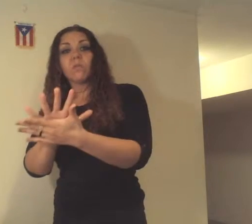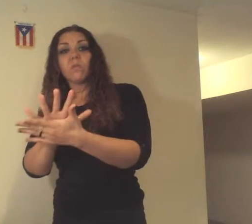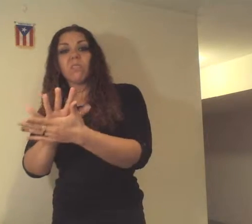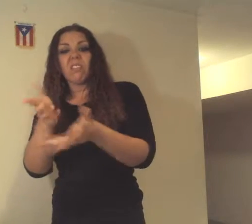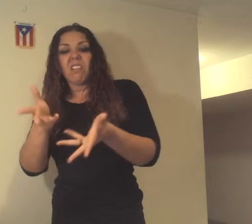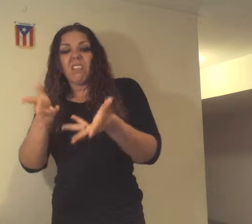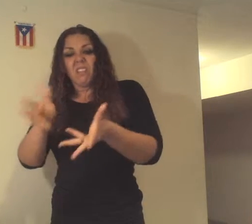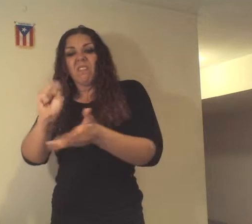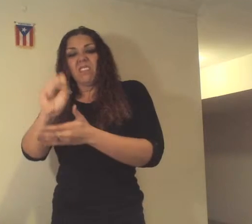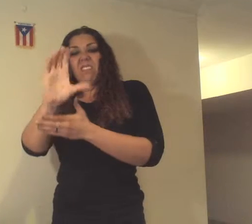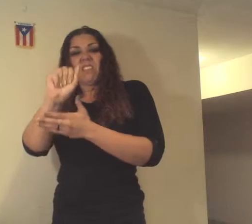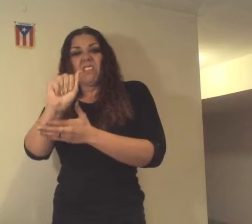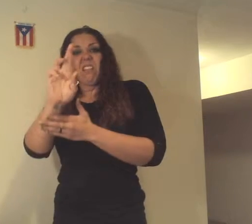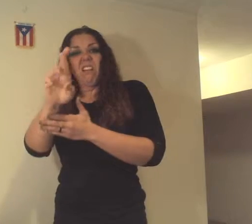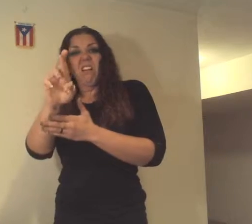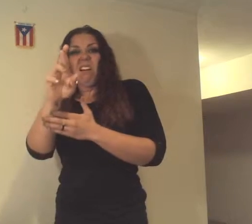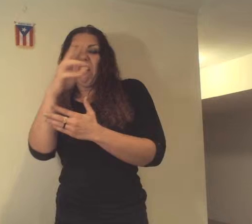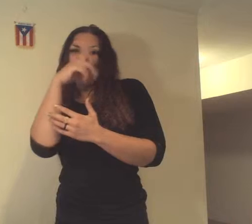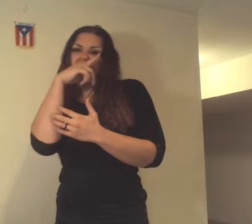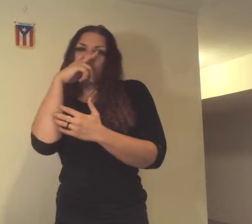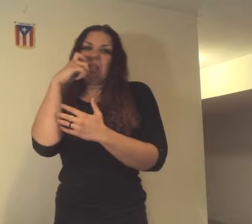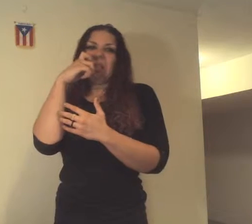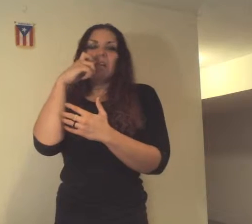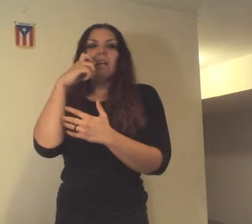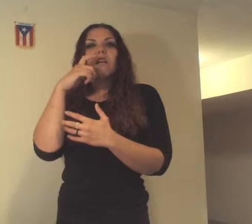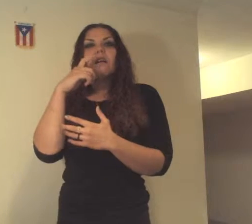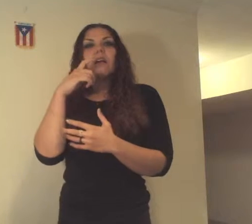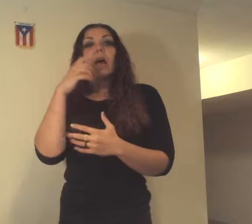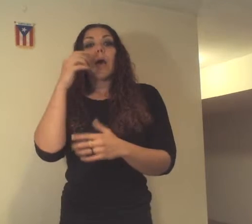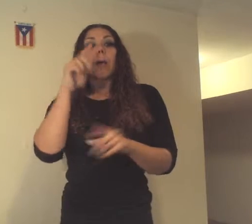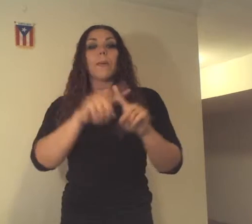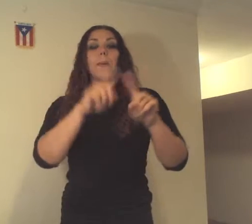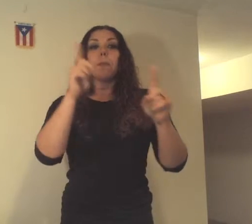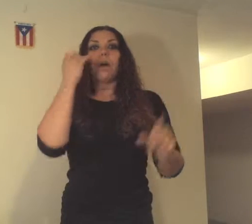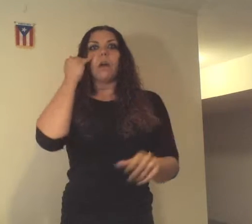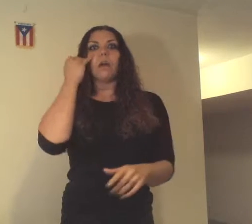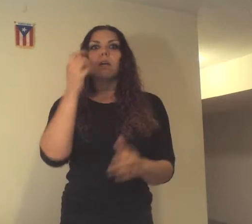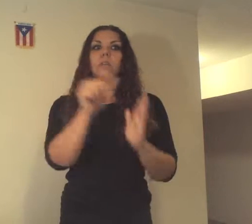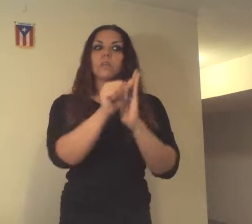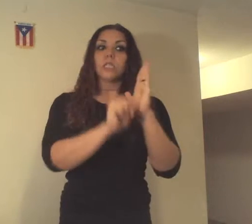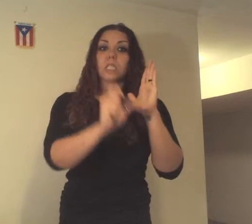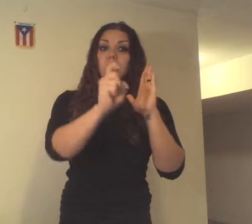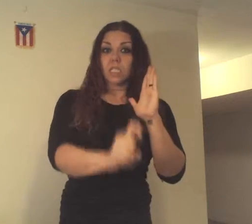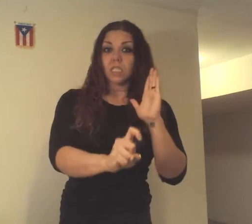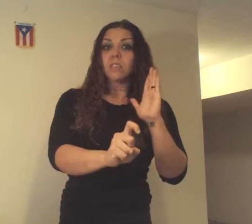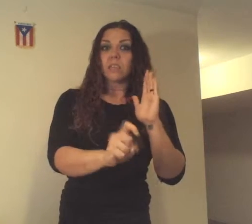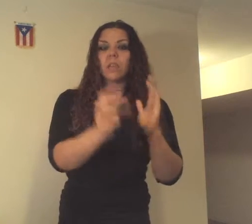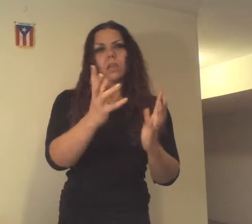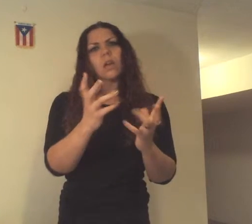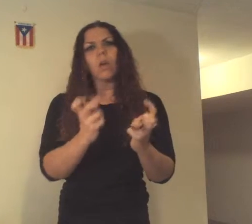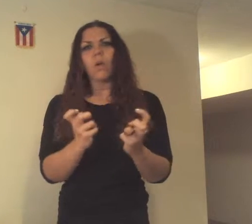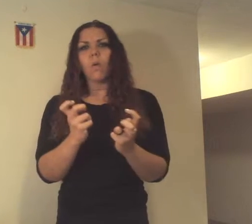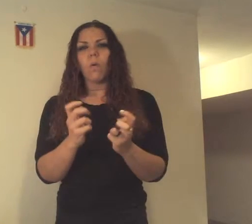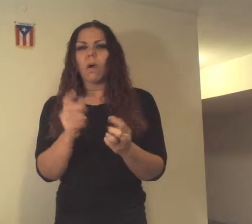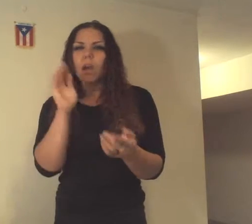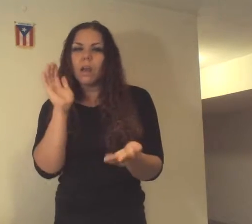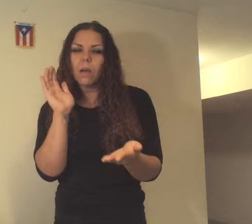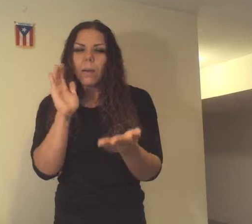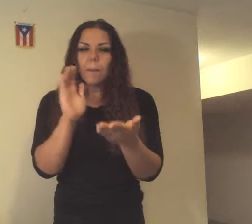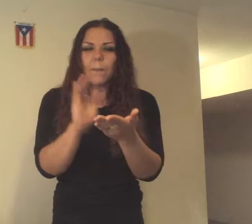an operation, what you really want is a minimally invasive operation. That's what I want to talk to you about tonight. How doing and teaching